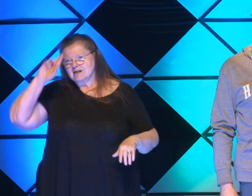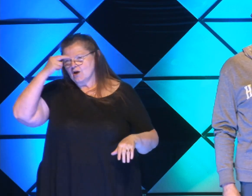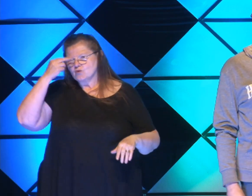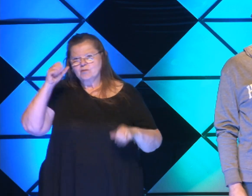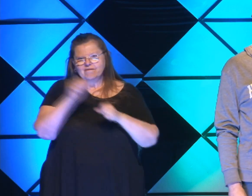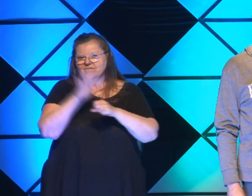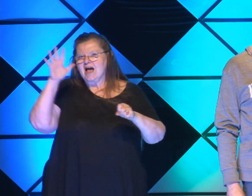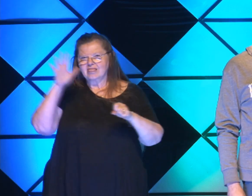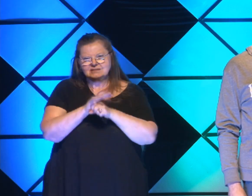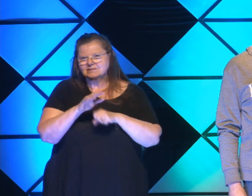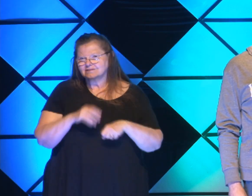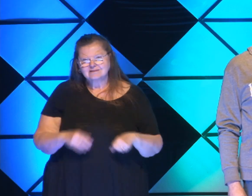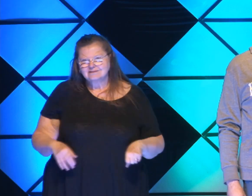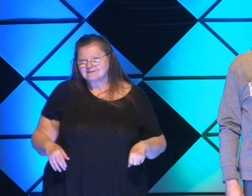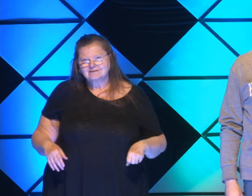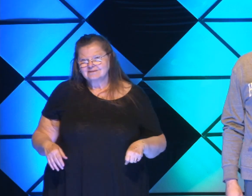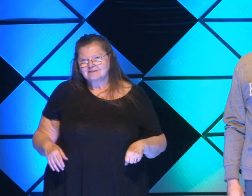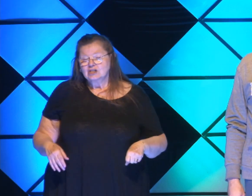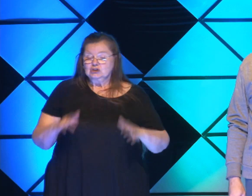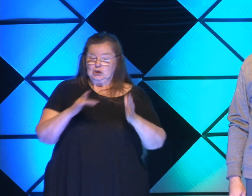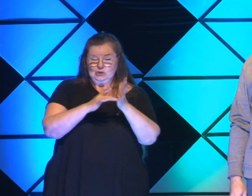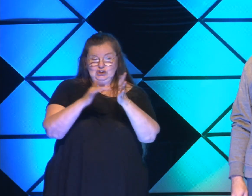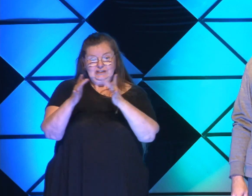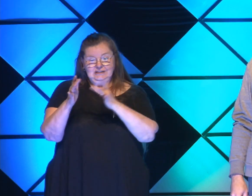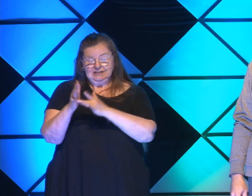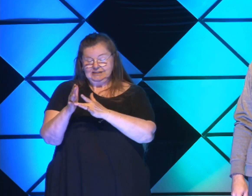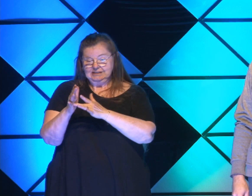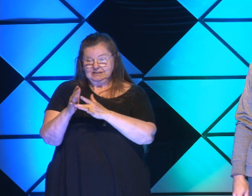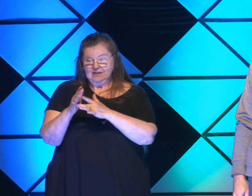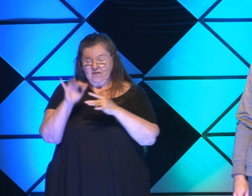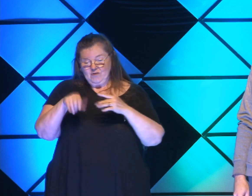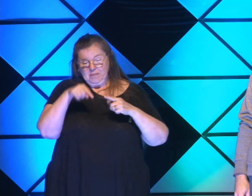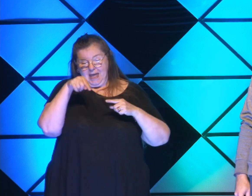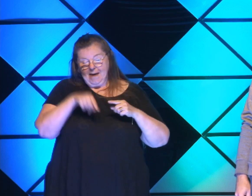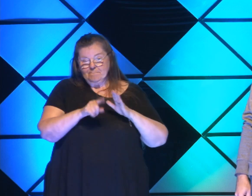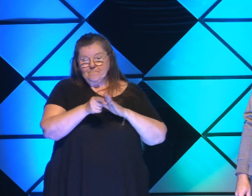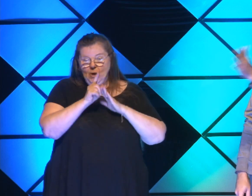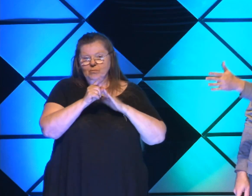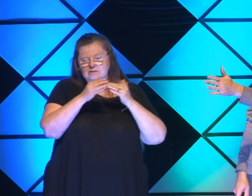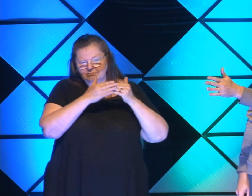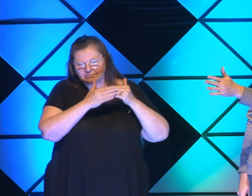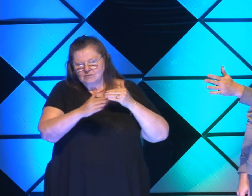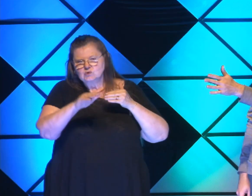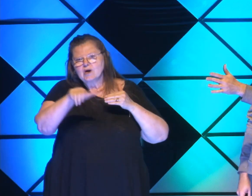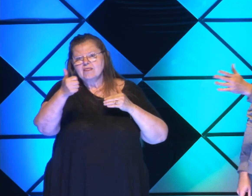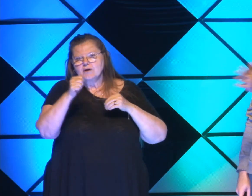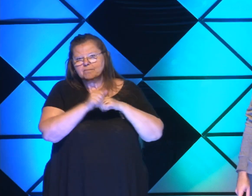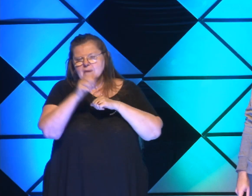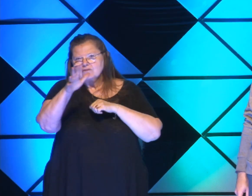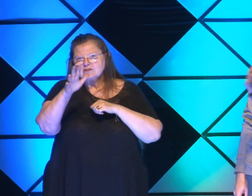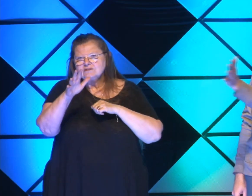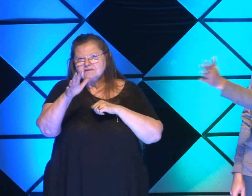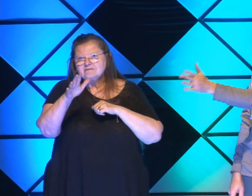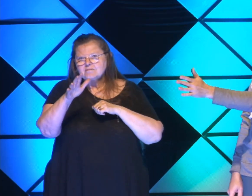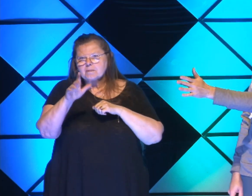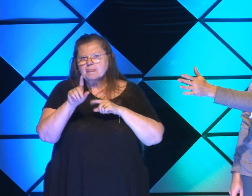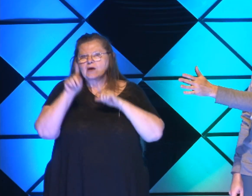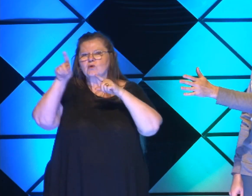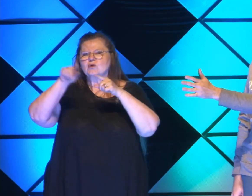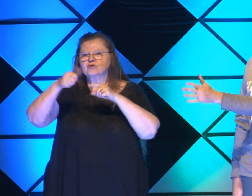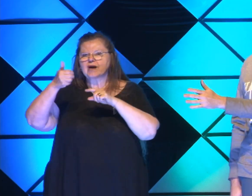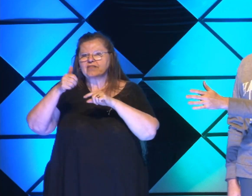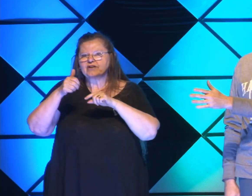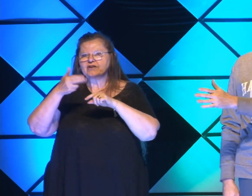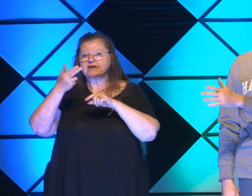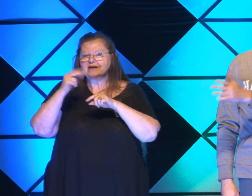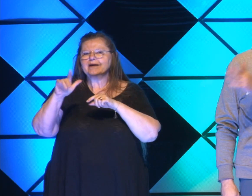violence. So Jesus, from that moment forward, would journey to another mountain. He would journey to another hill in the